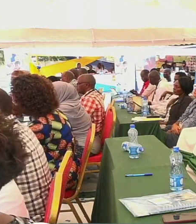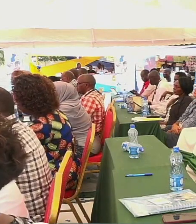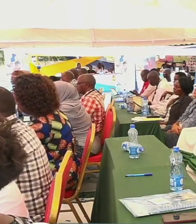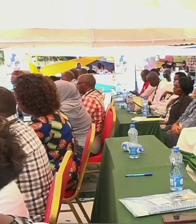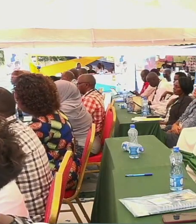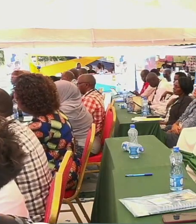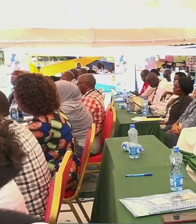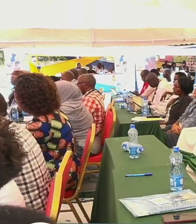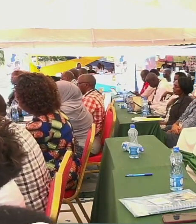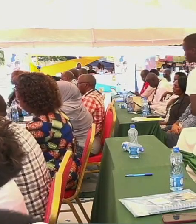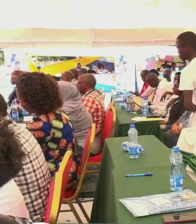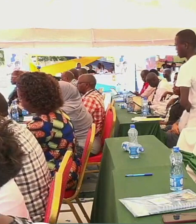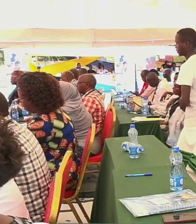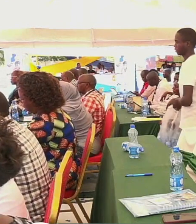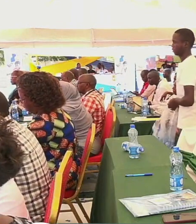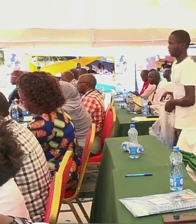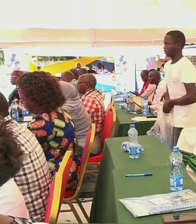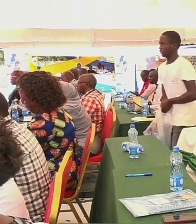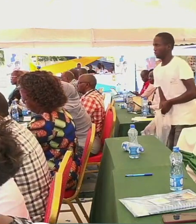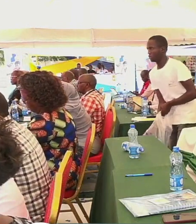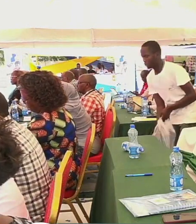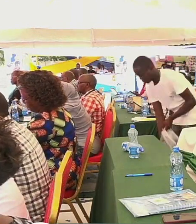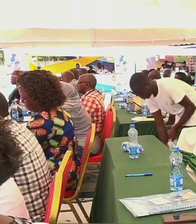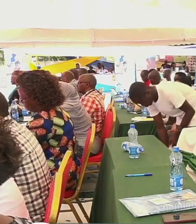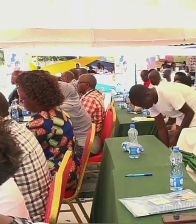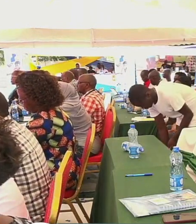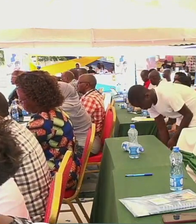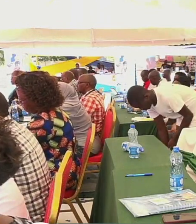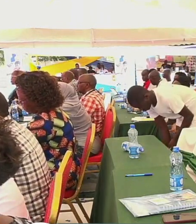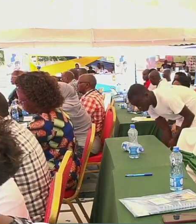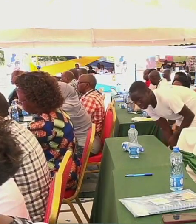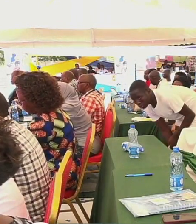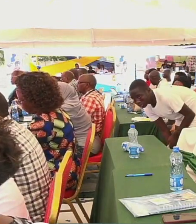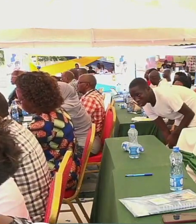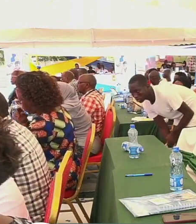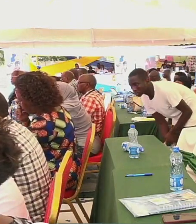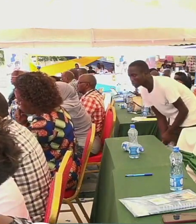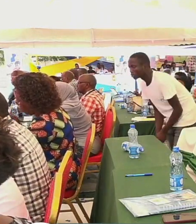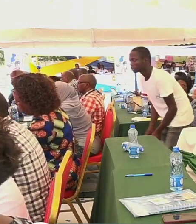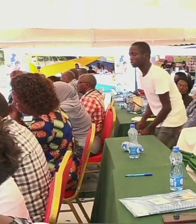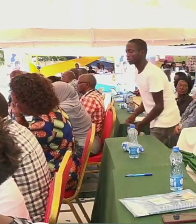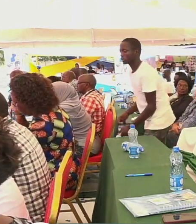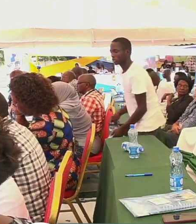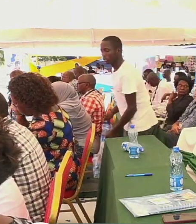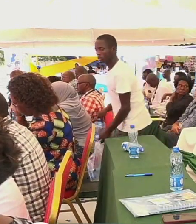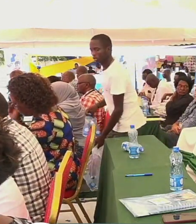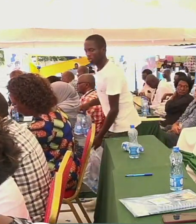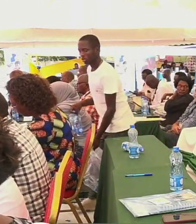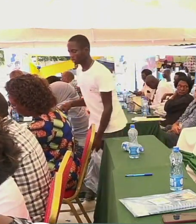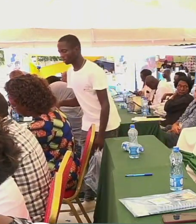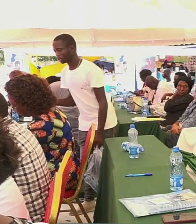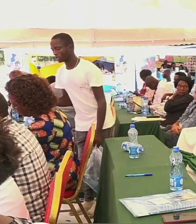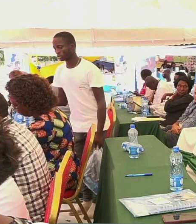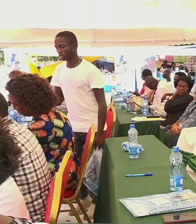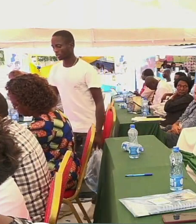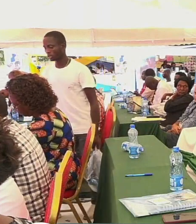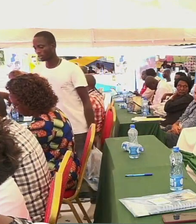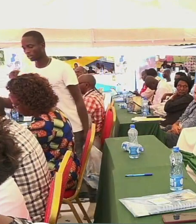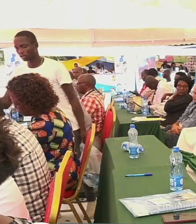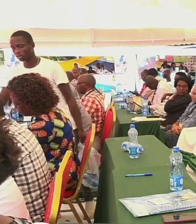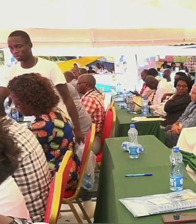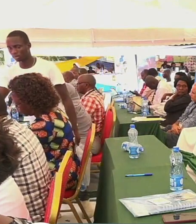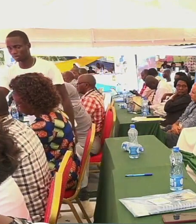annual budget, so that we give our children quality education. On learning